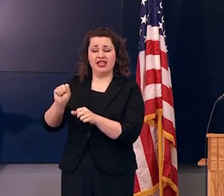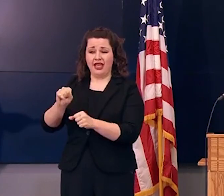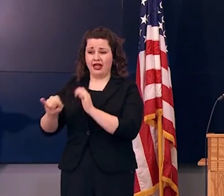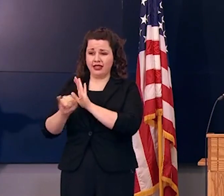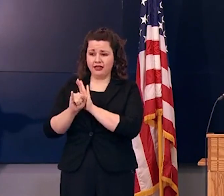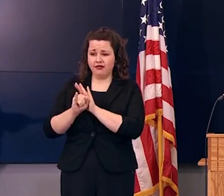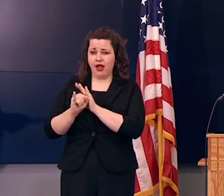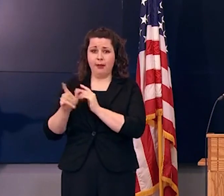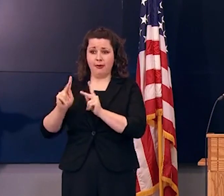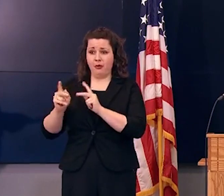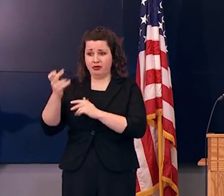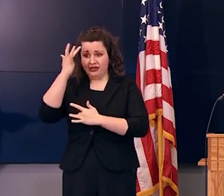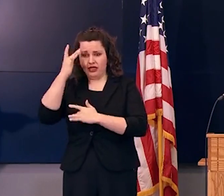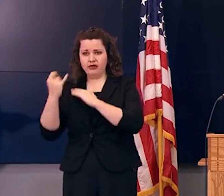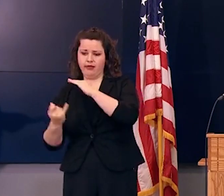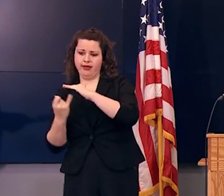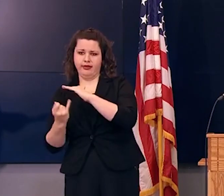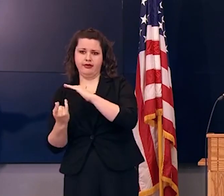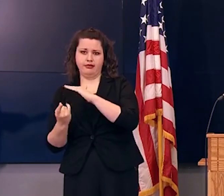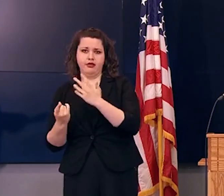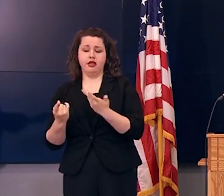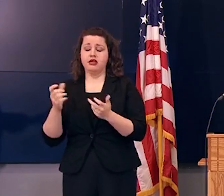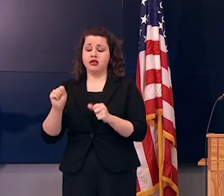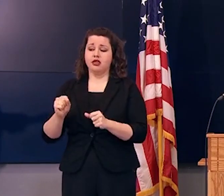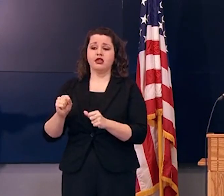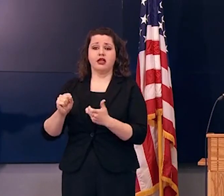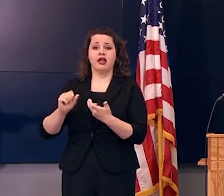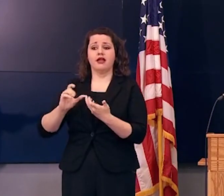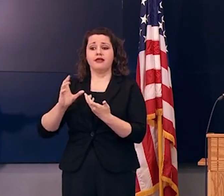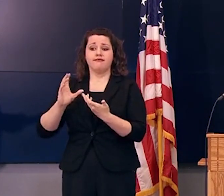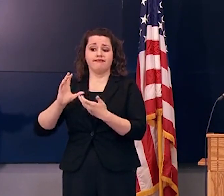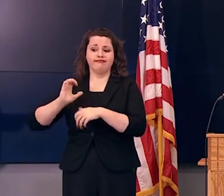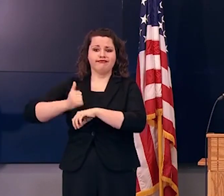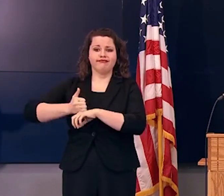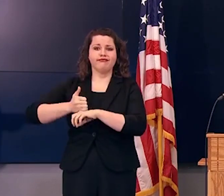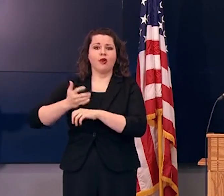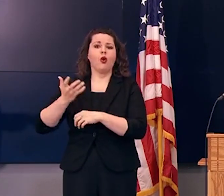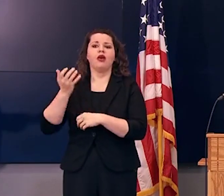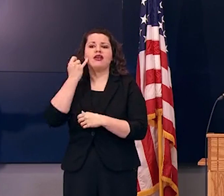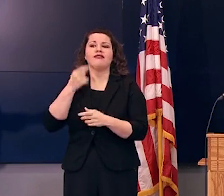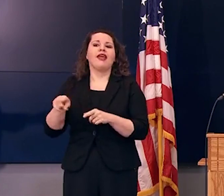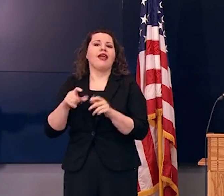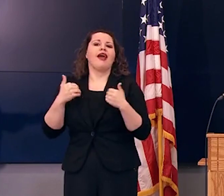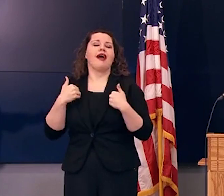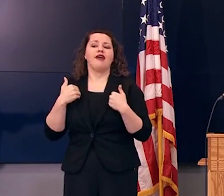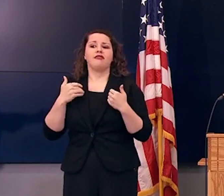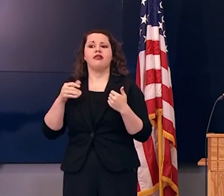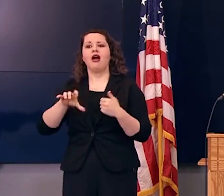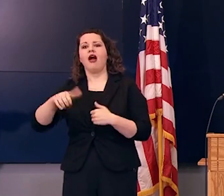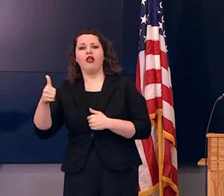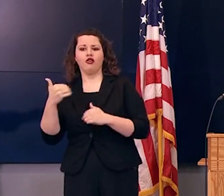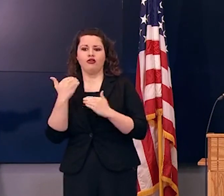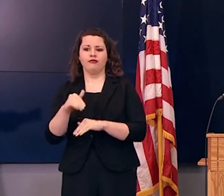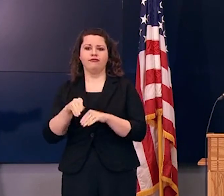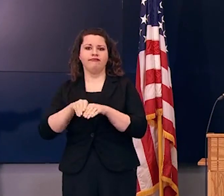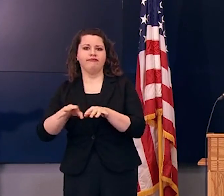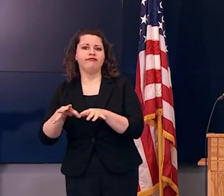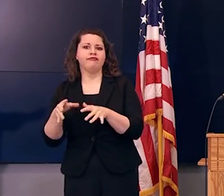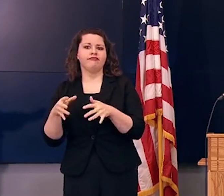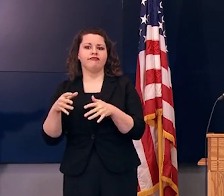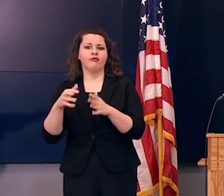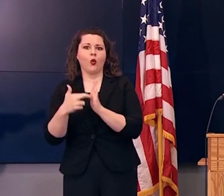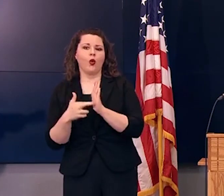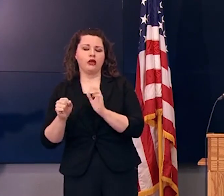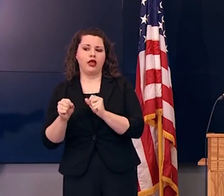isolate people who are sick, and implement, where possible, or if they have an additional mitigation efforts to slow the spread